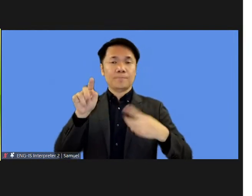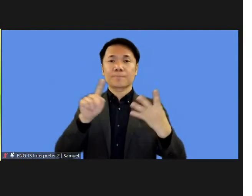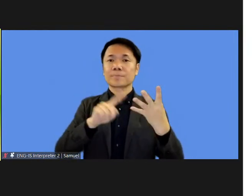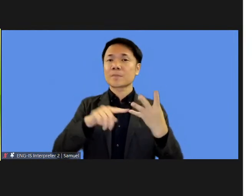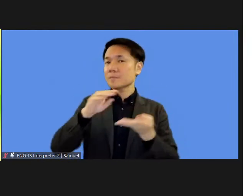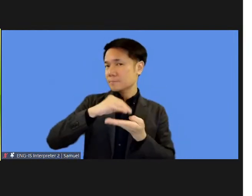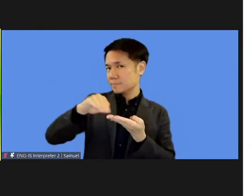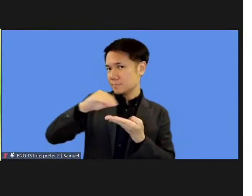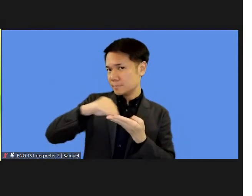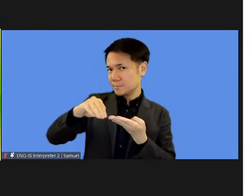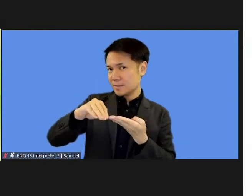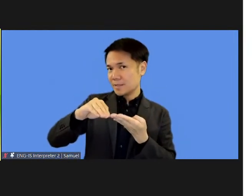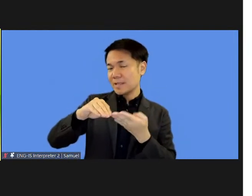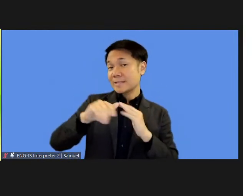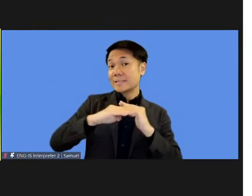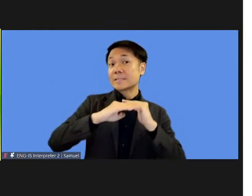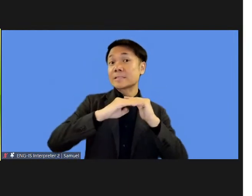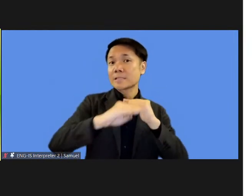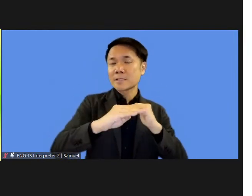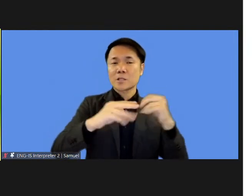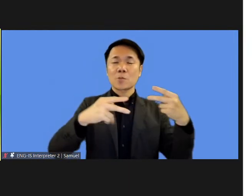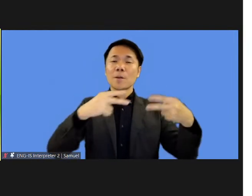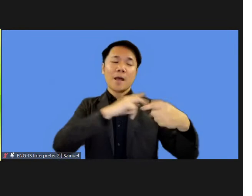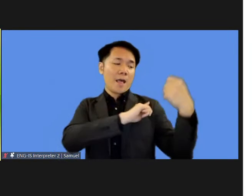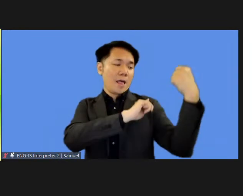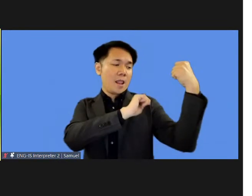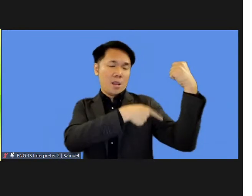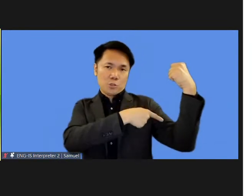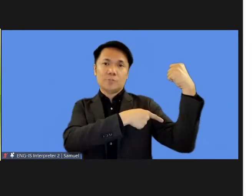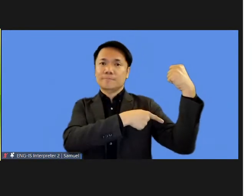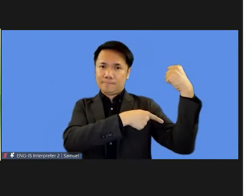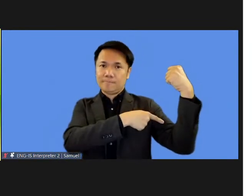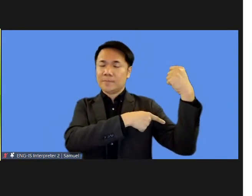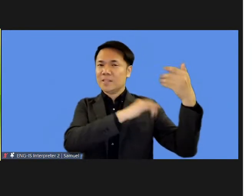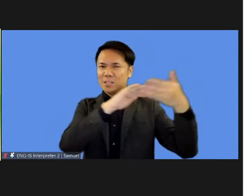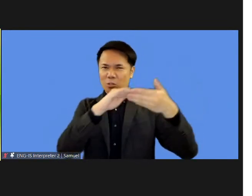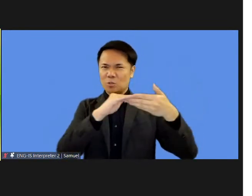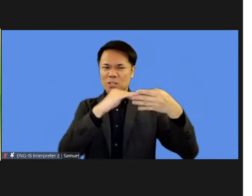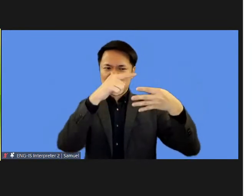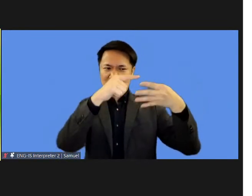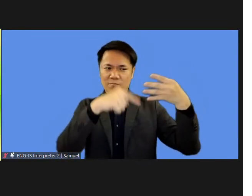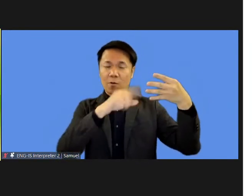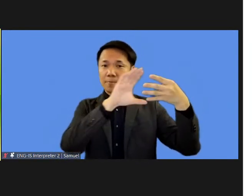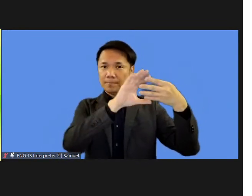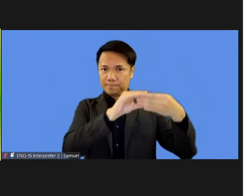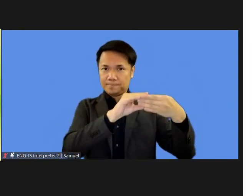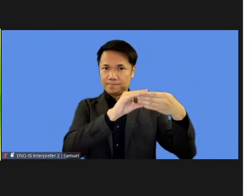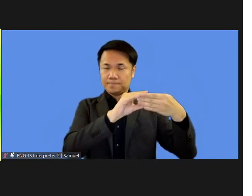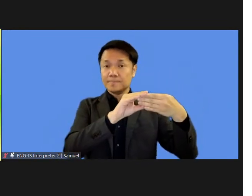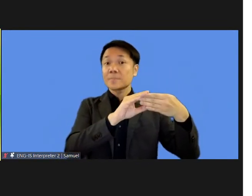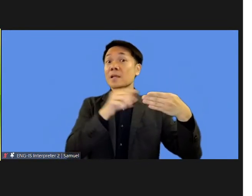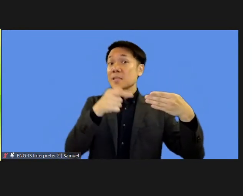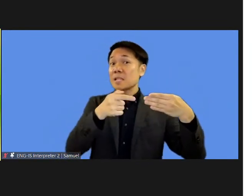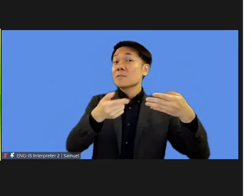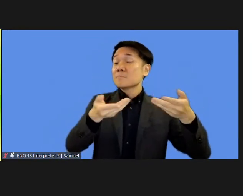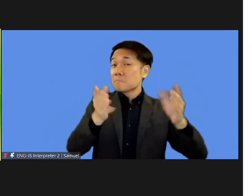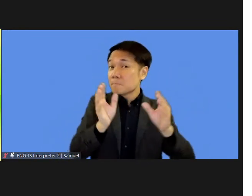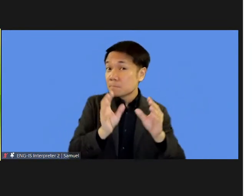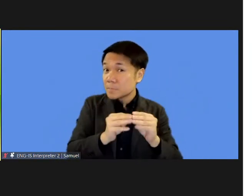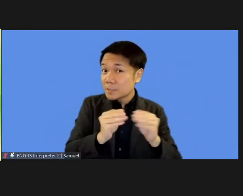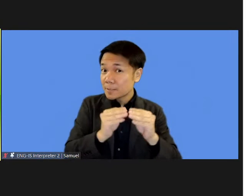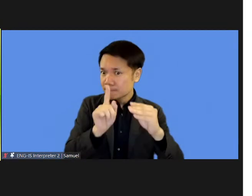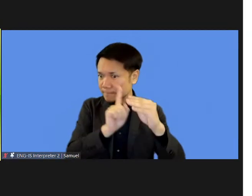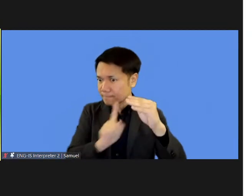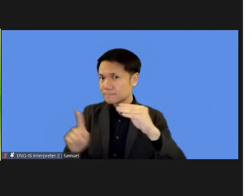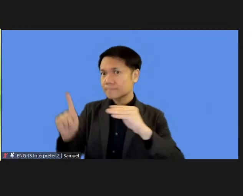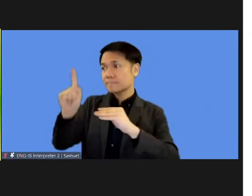Sustainable Energy for All, SE for All. The session was chaired by His Excellency Ibrahim Yakubu, Senior Minister at the Ministry of